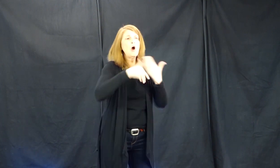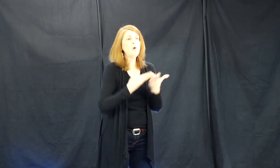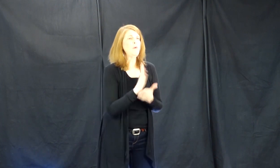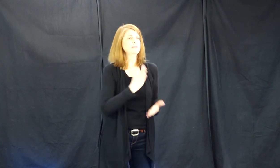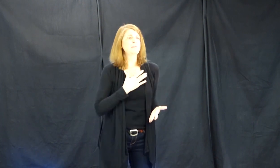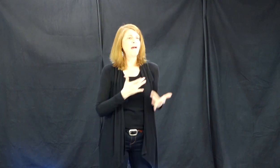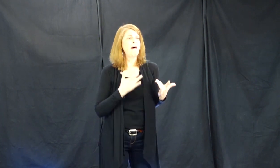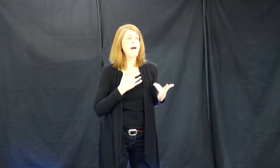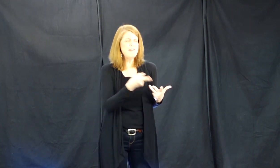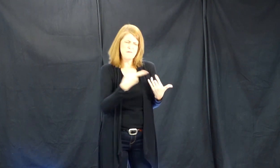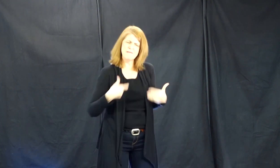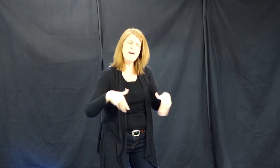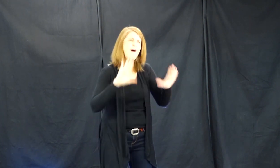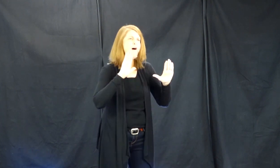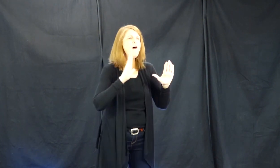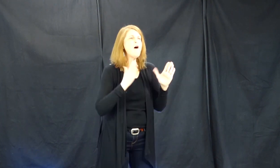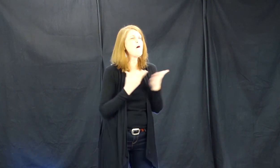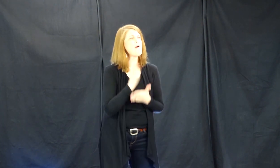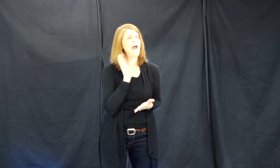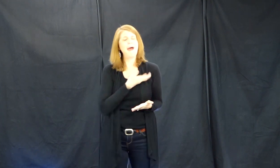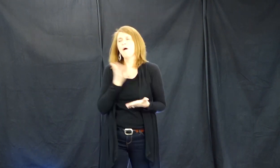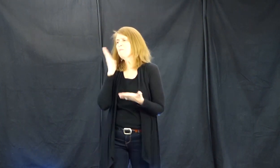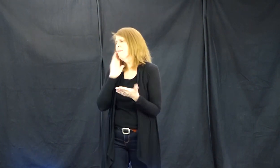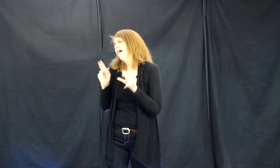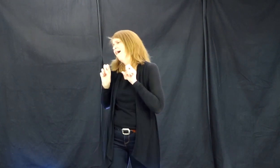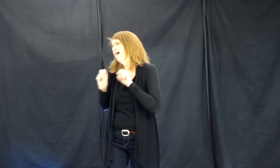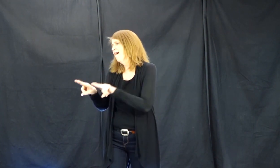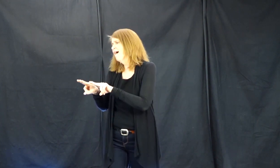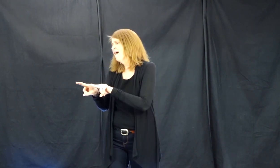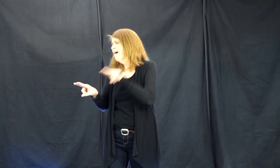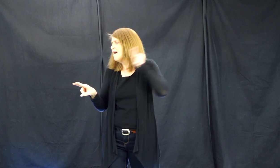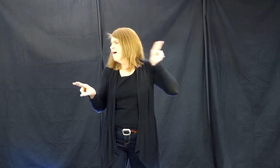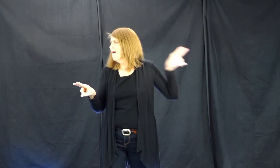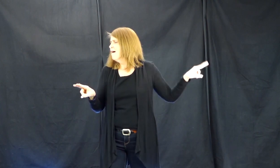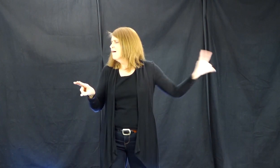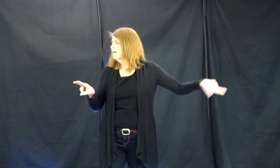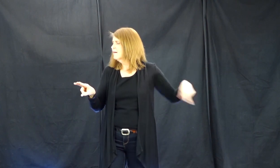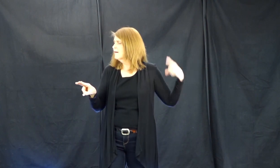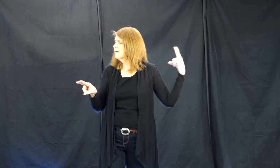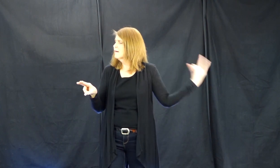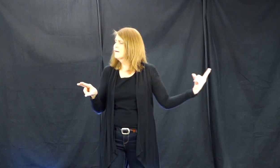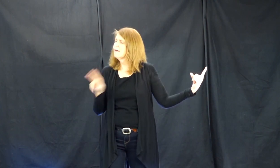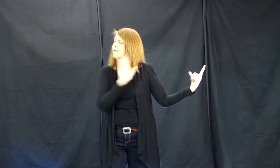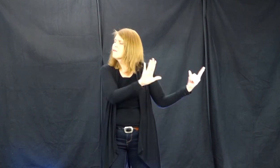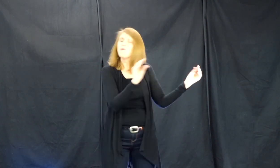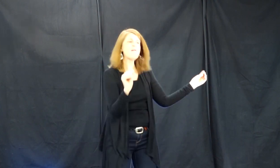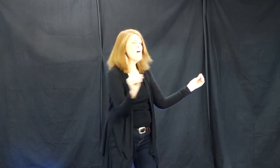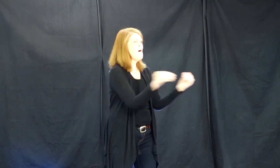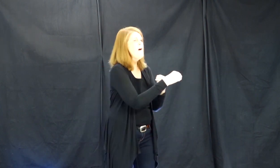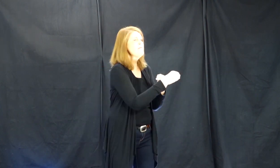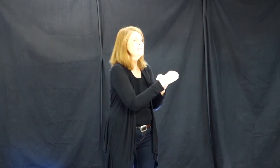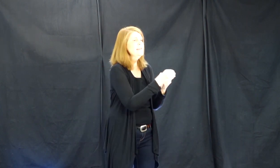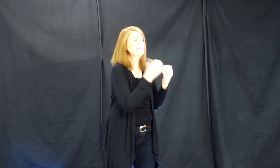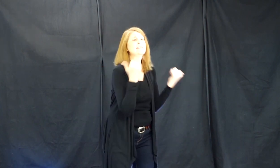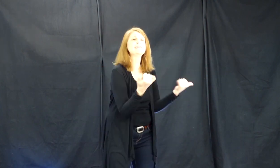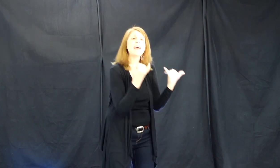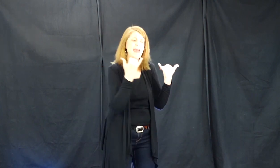rights to my heart. You forfeit the place in our bed. You'll sleep in your office instead, with only